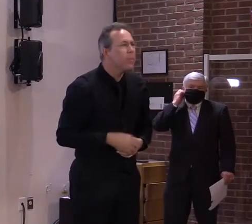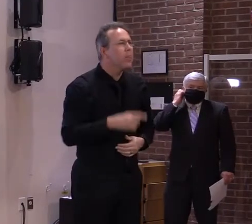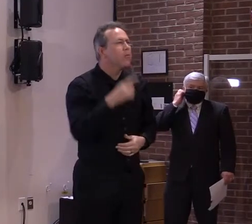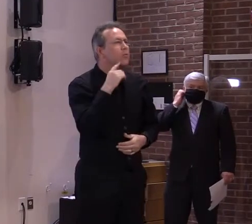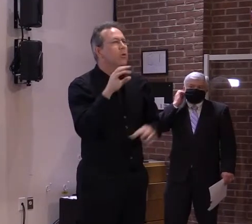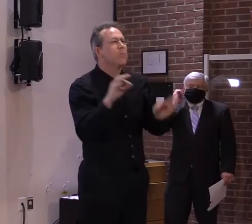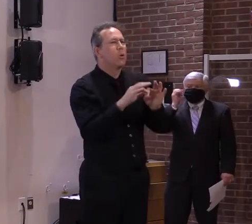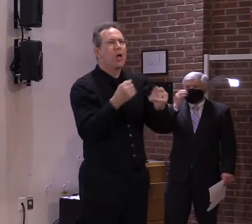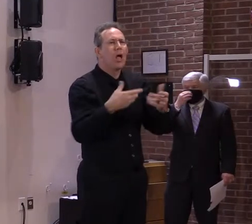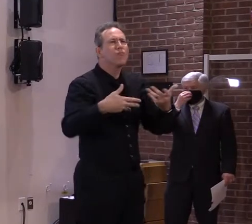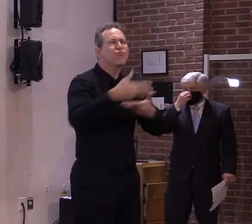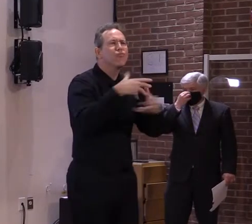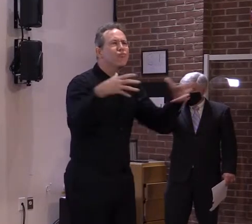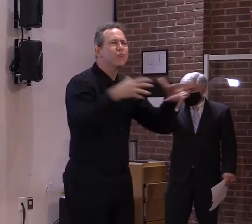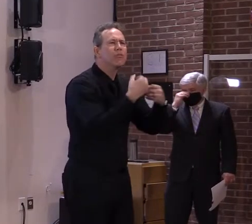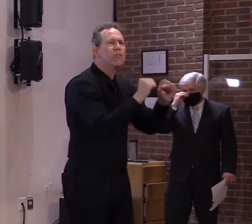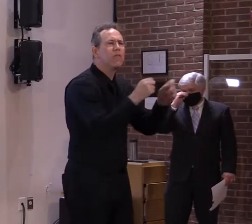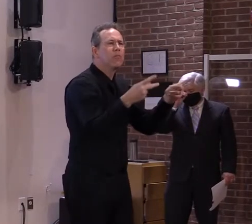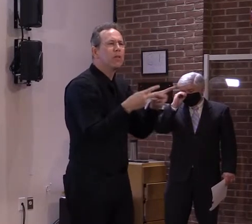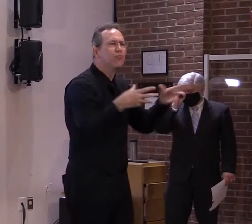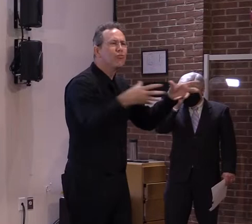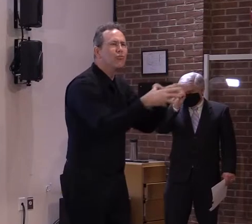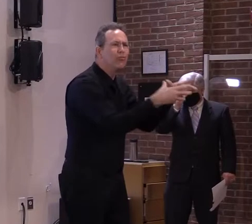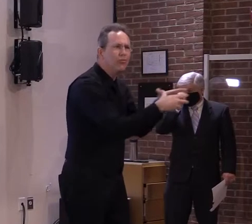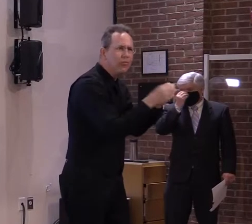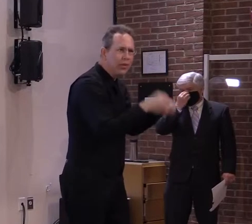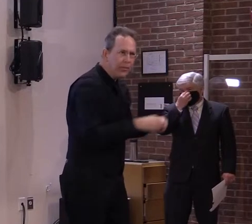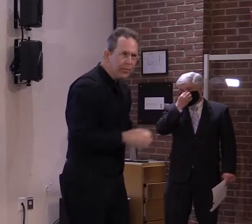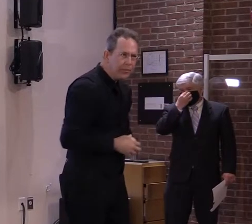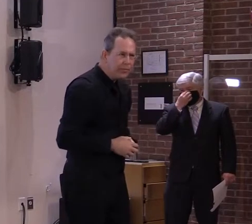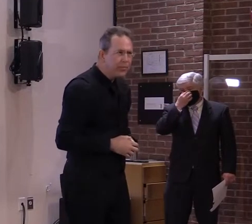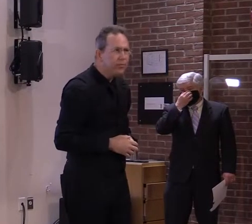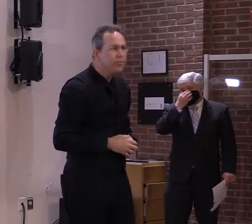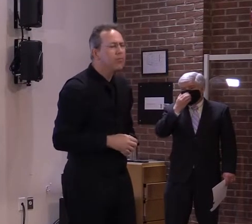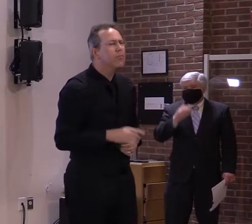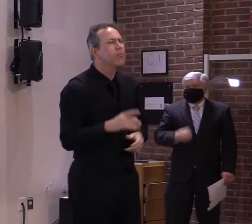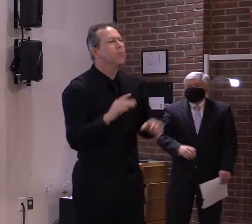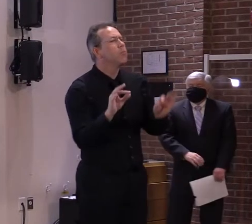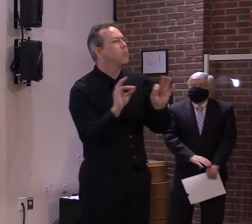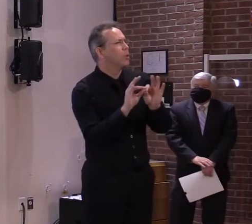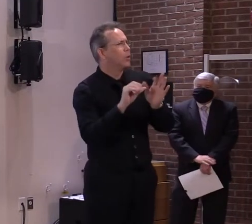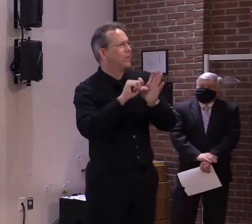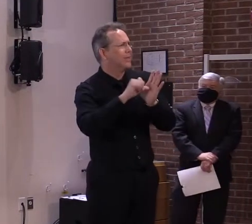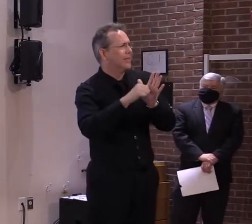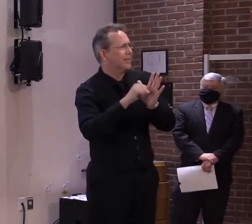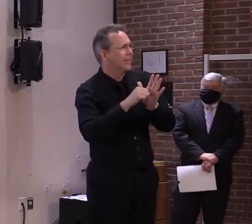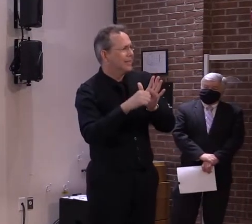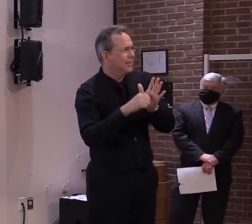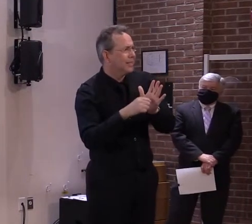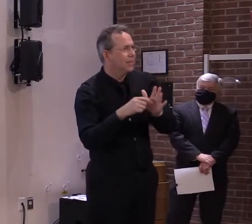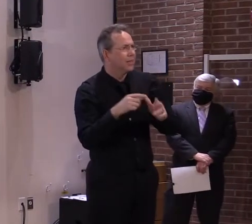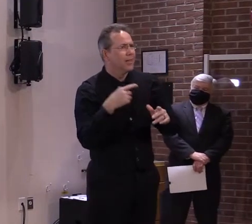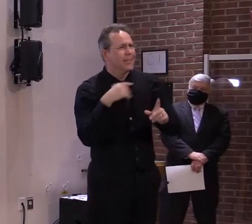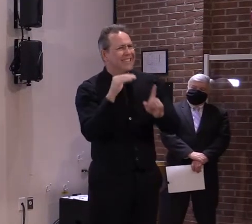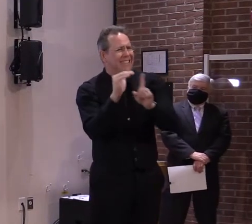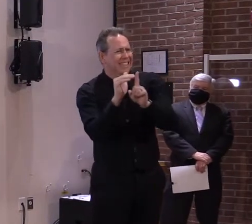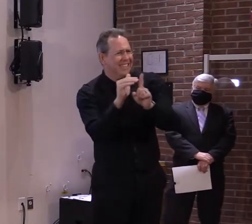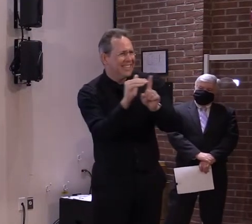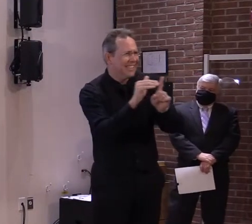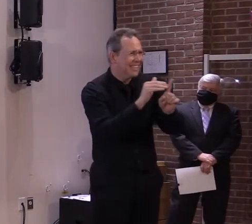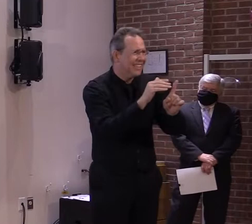point. Throughout all these steps, masking and physical distancing will still